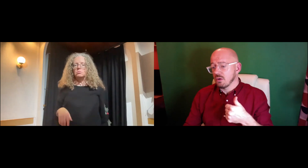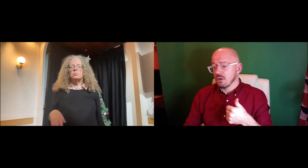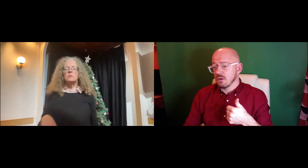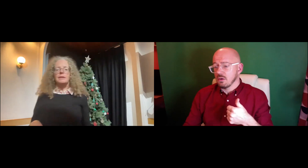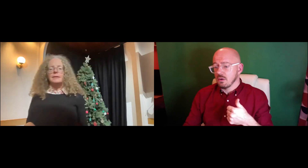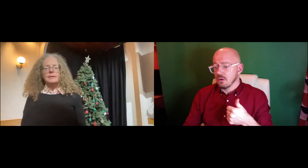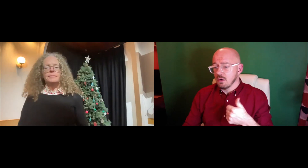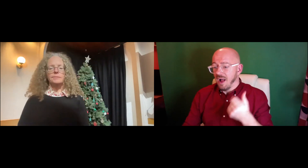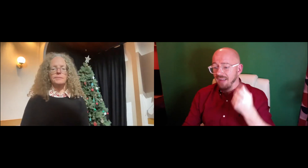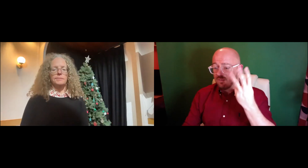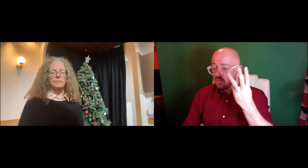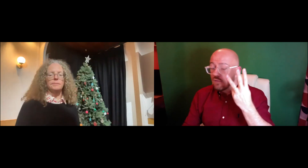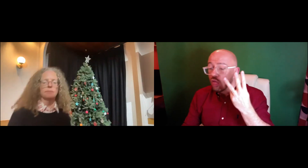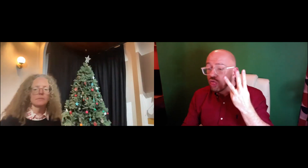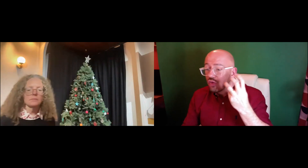response.